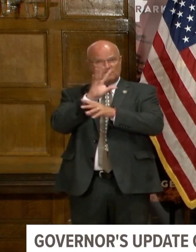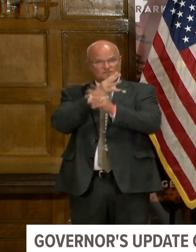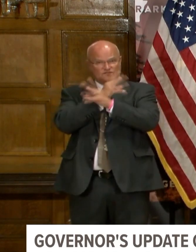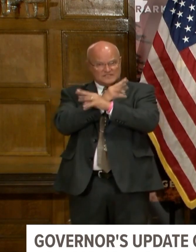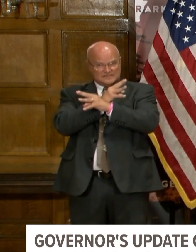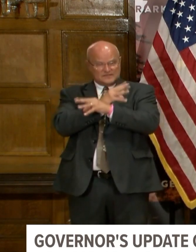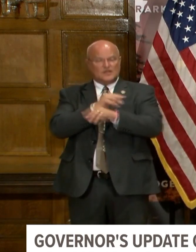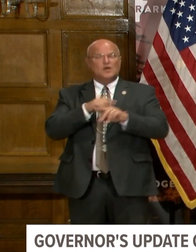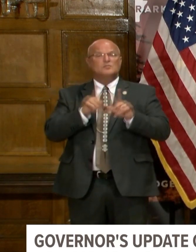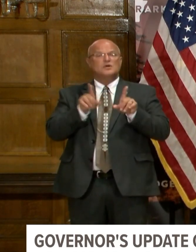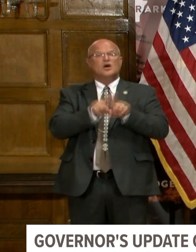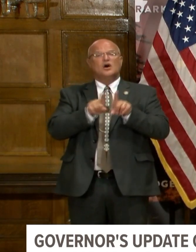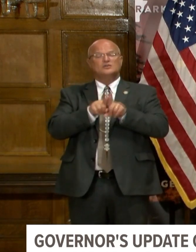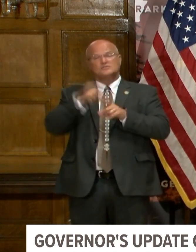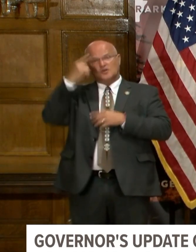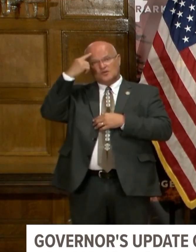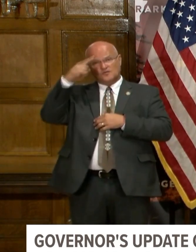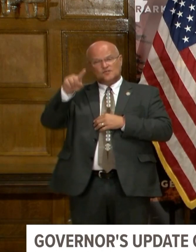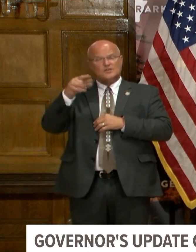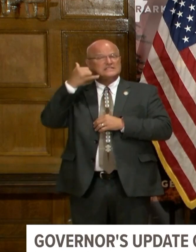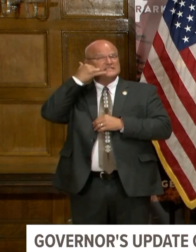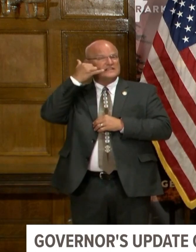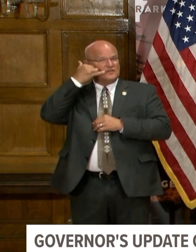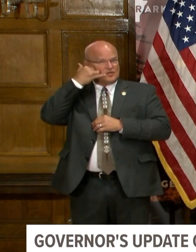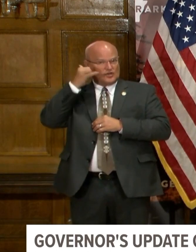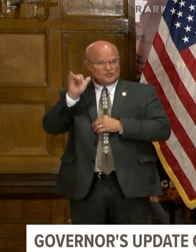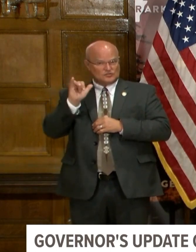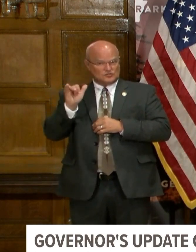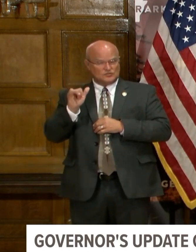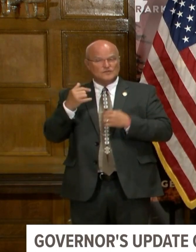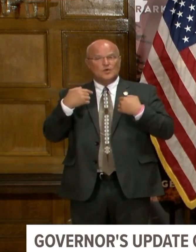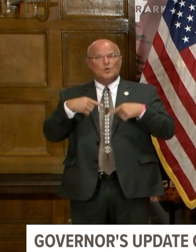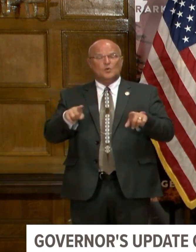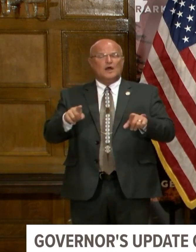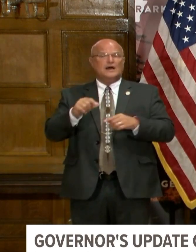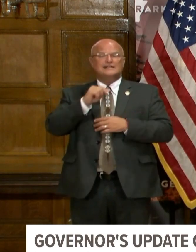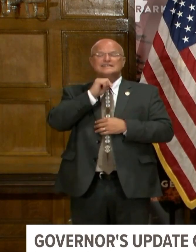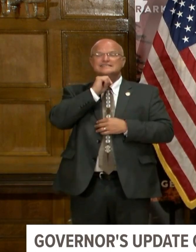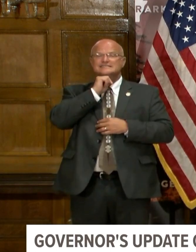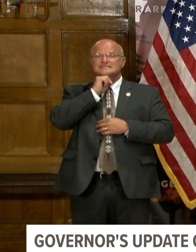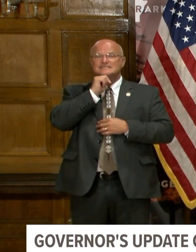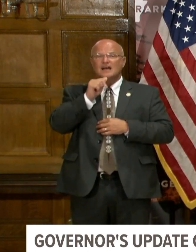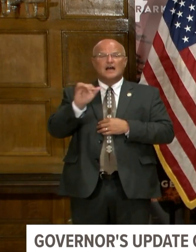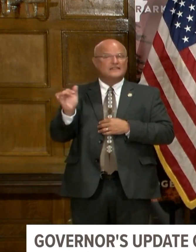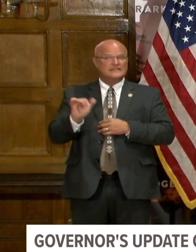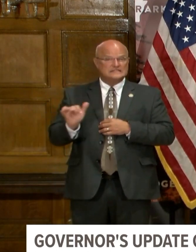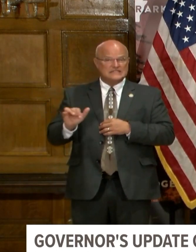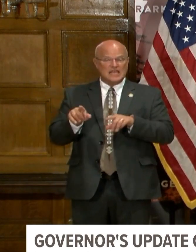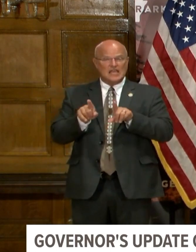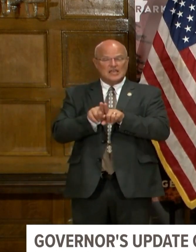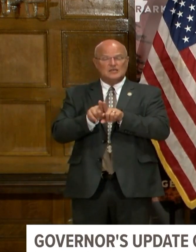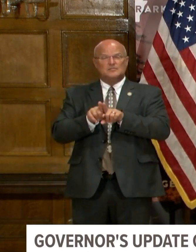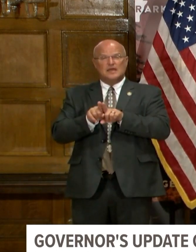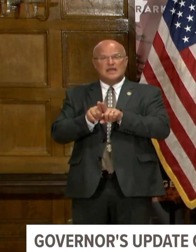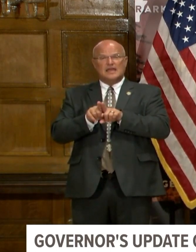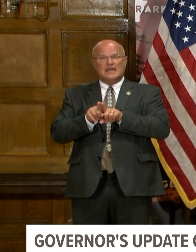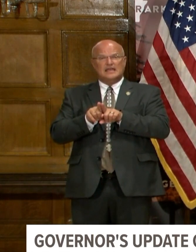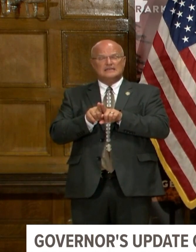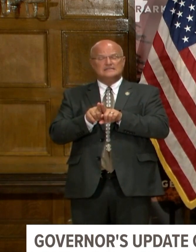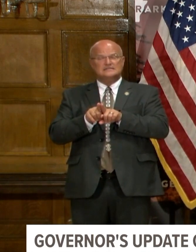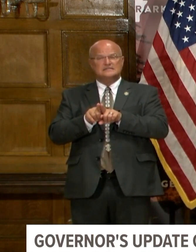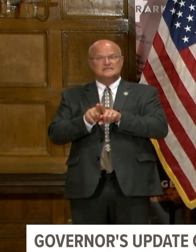visitation, but also for telephone calls. While it's not the same, and it would be